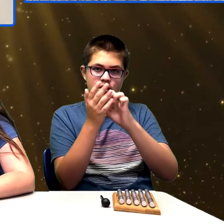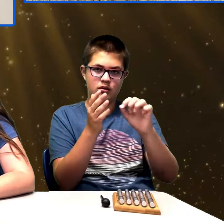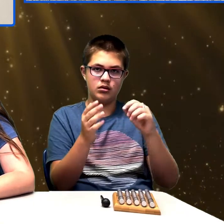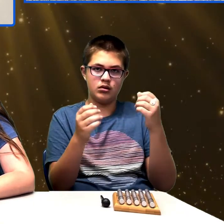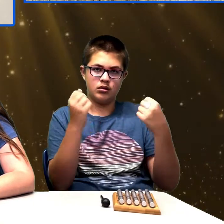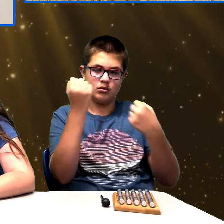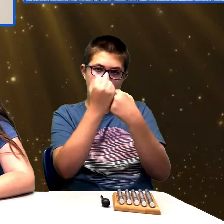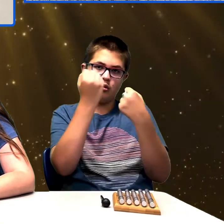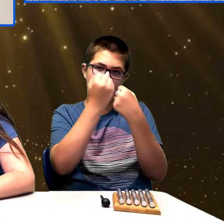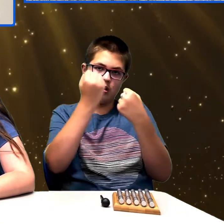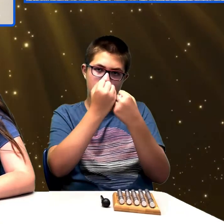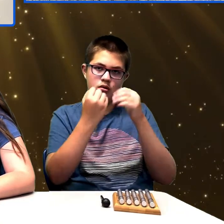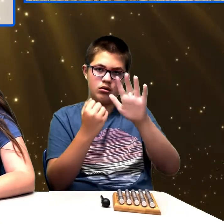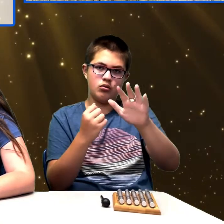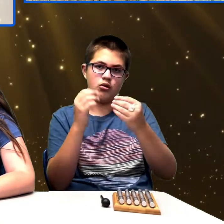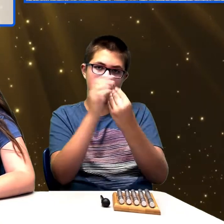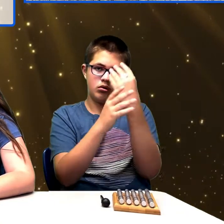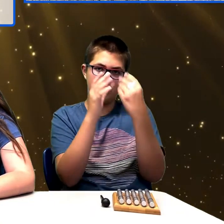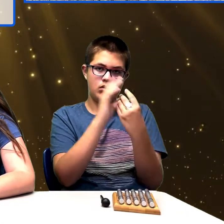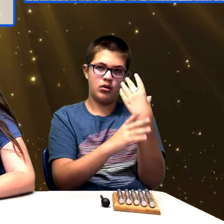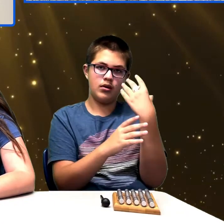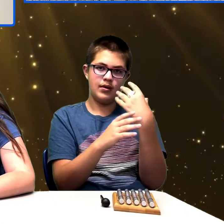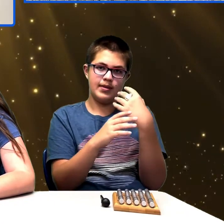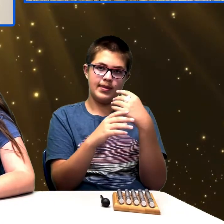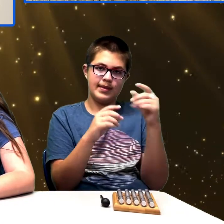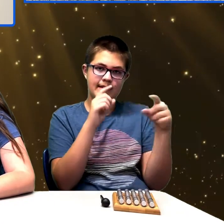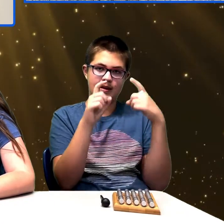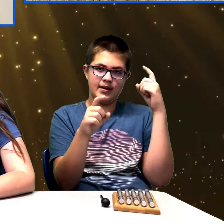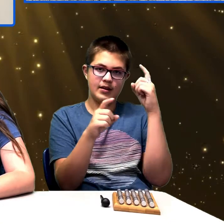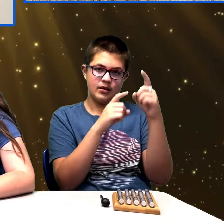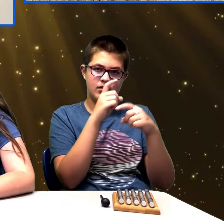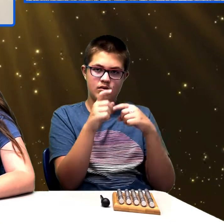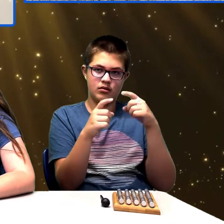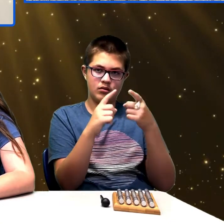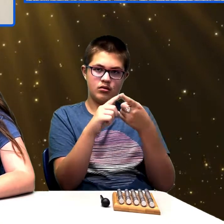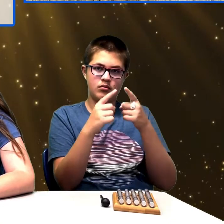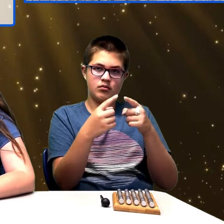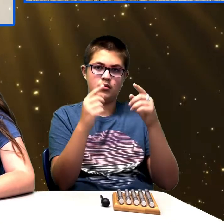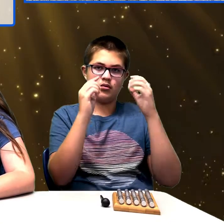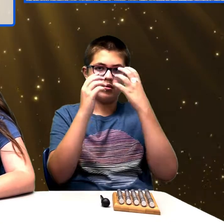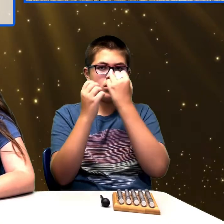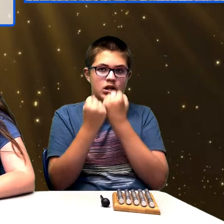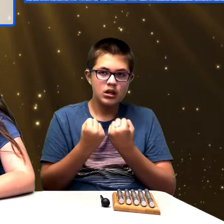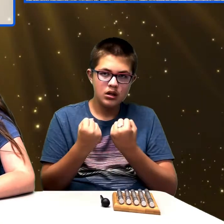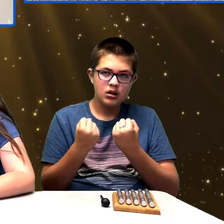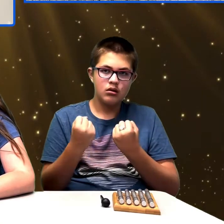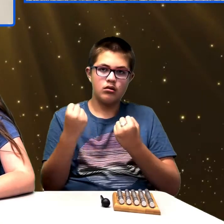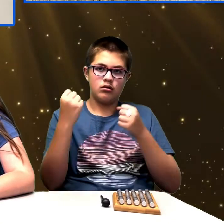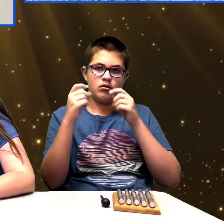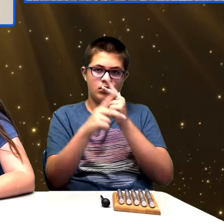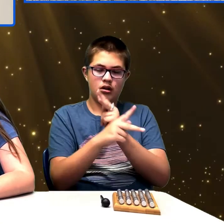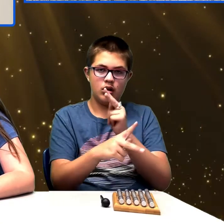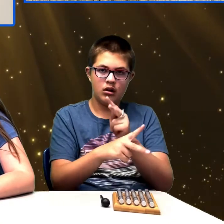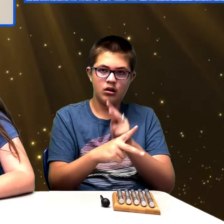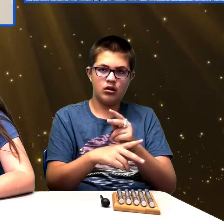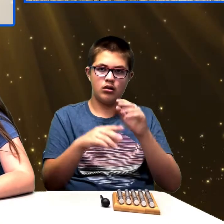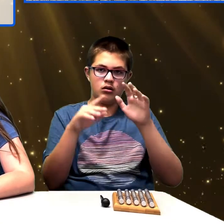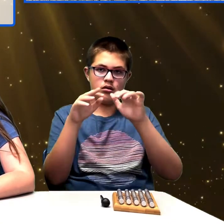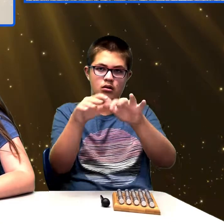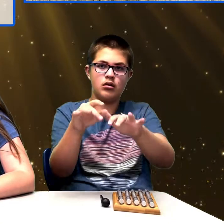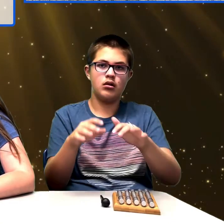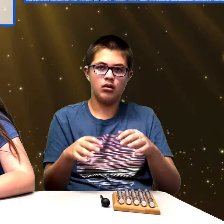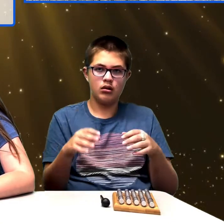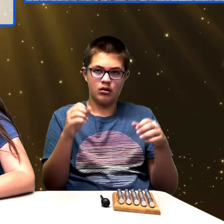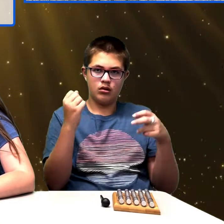them. These donations go towards preserving, maintaining, planting, and